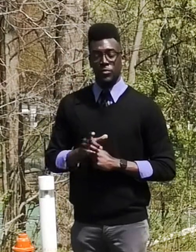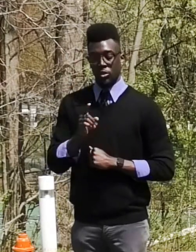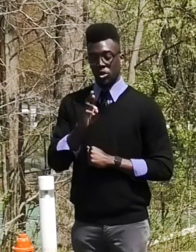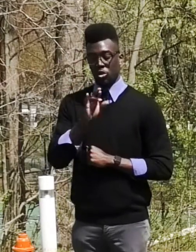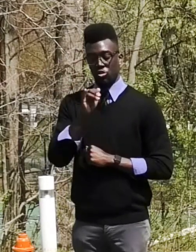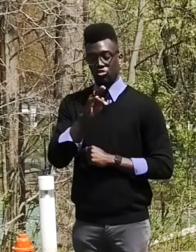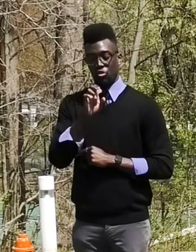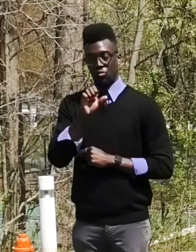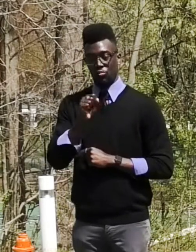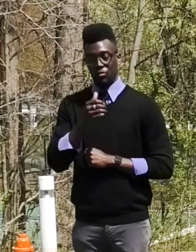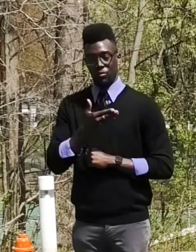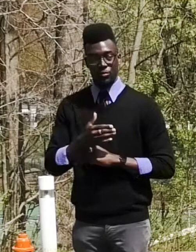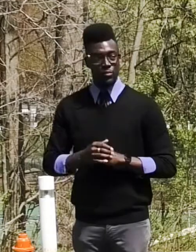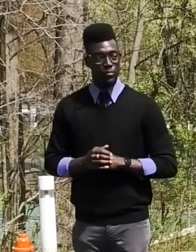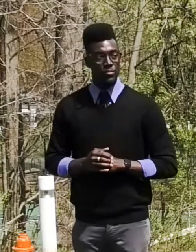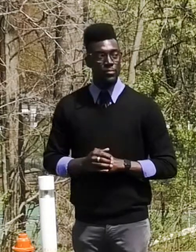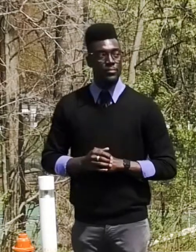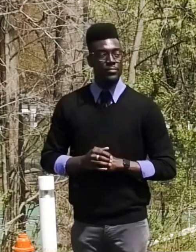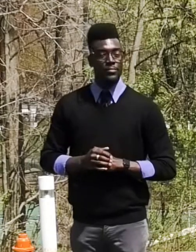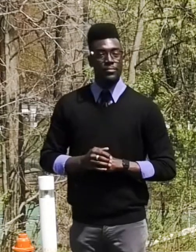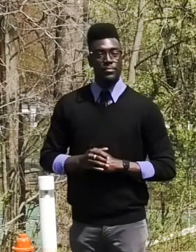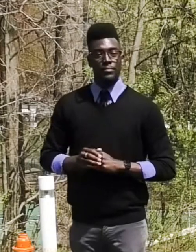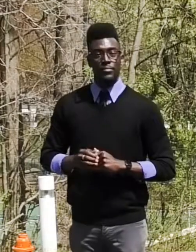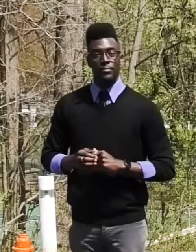My soror.